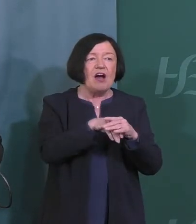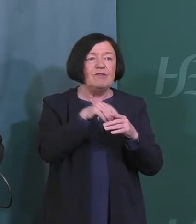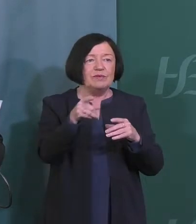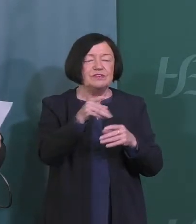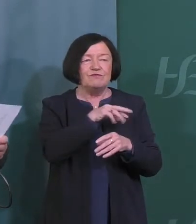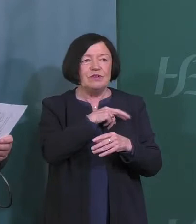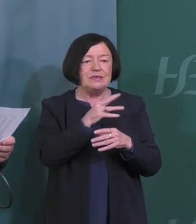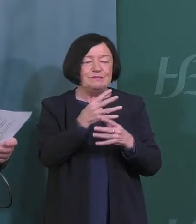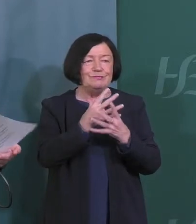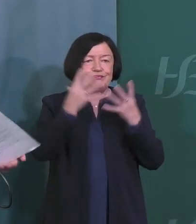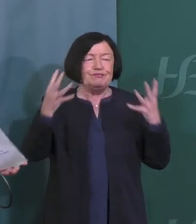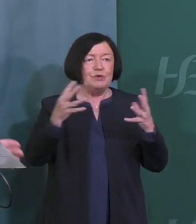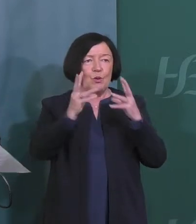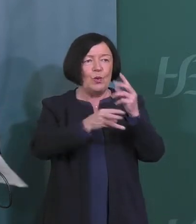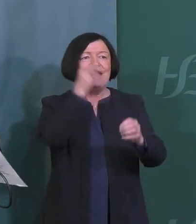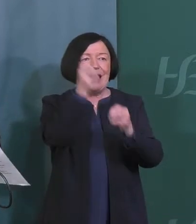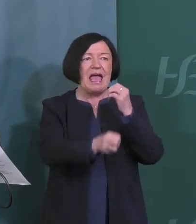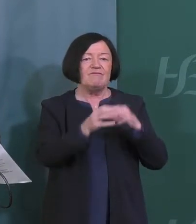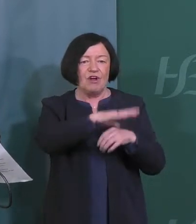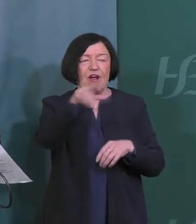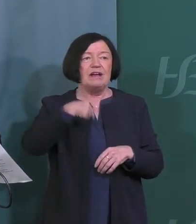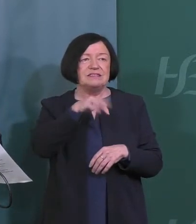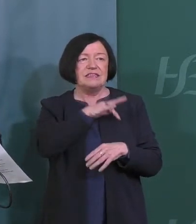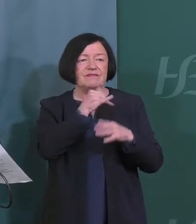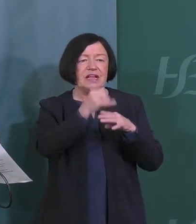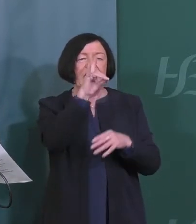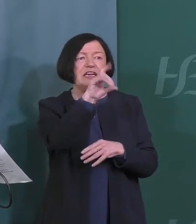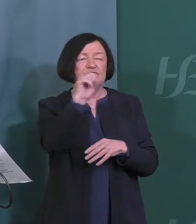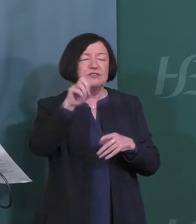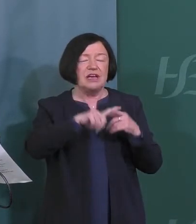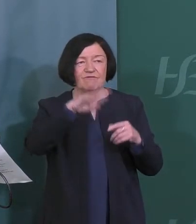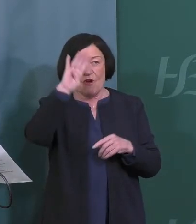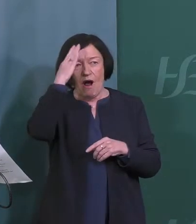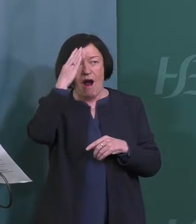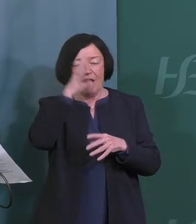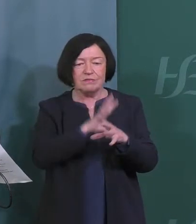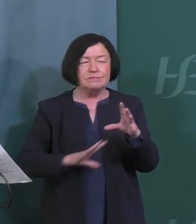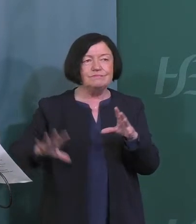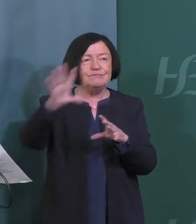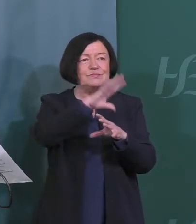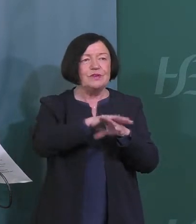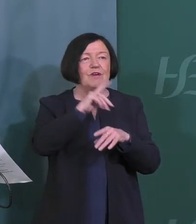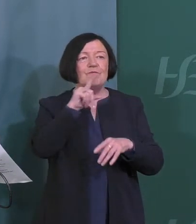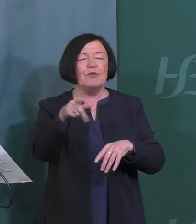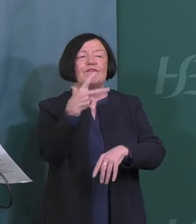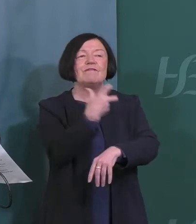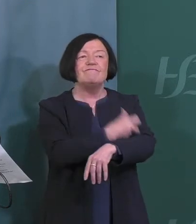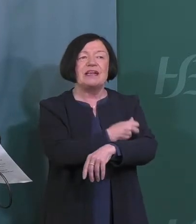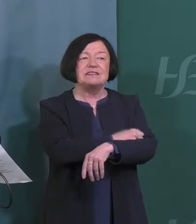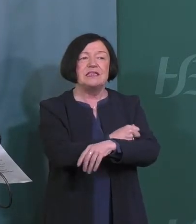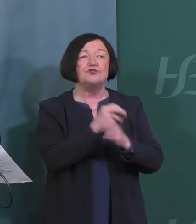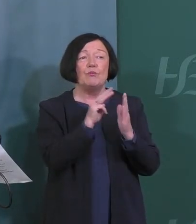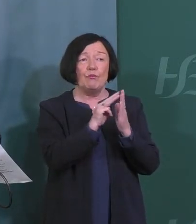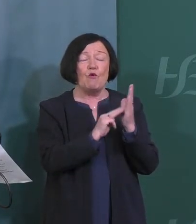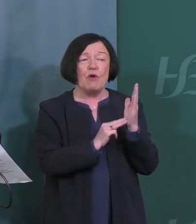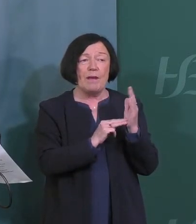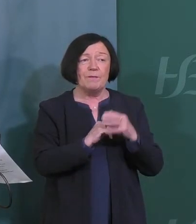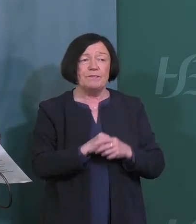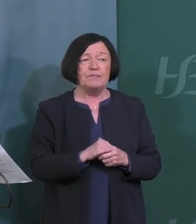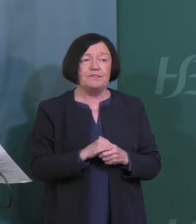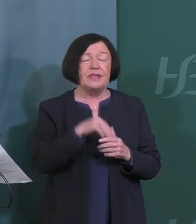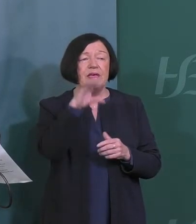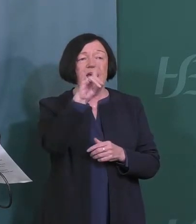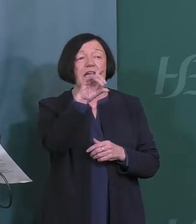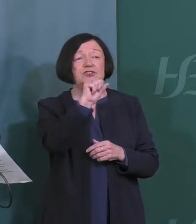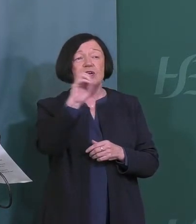very momentous weekend for ourselves in the HSE, I think for Ireland overall, but particularly for the vaccination programme. And